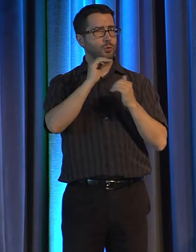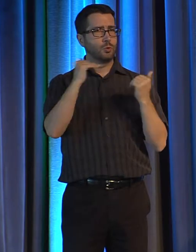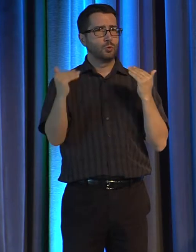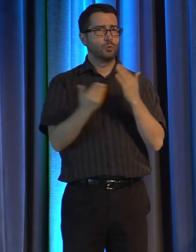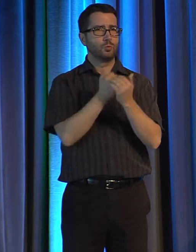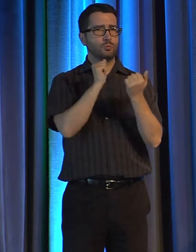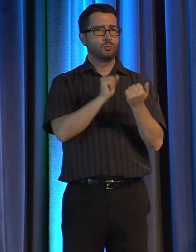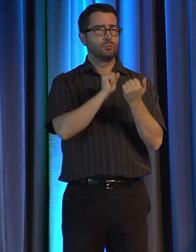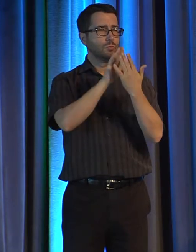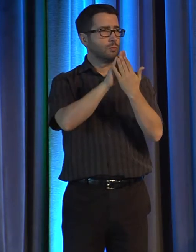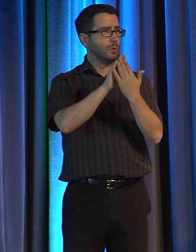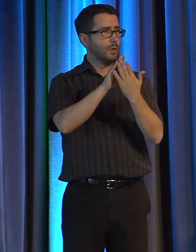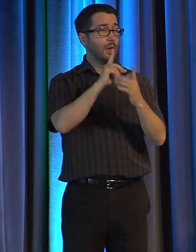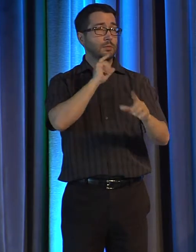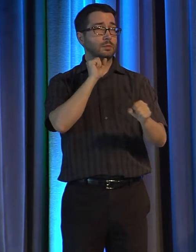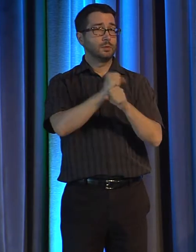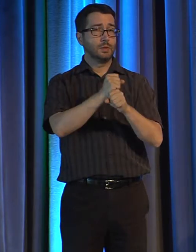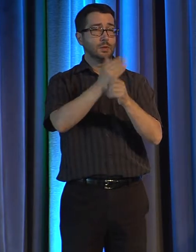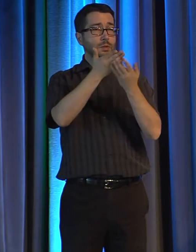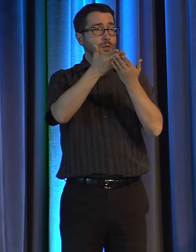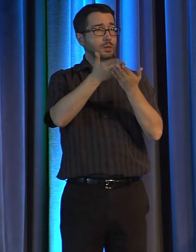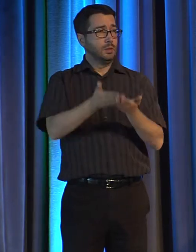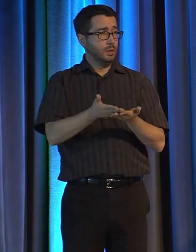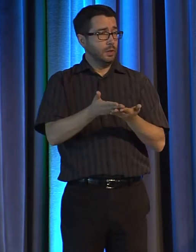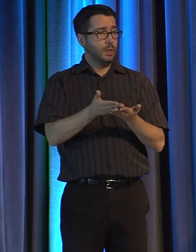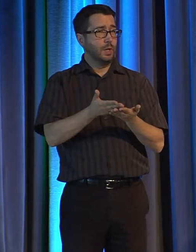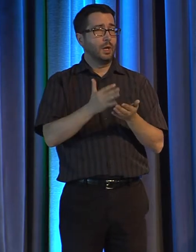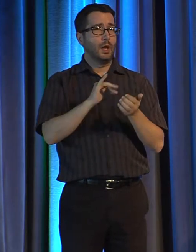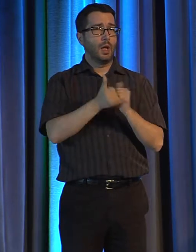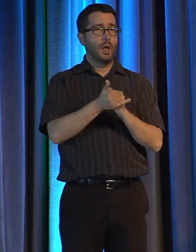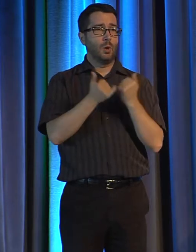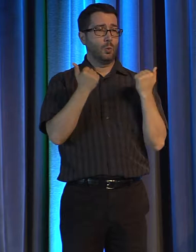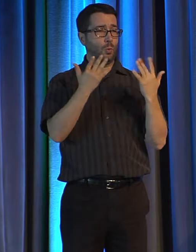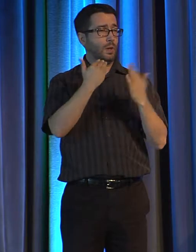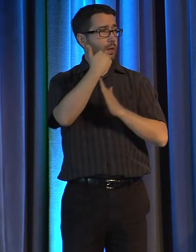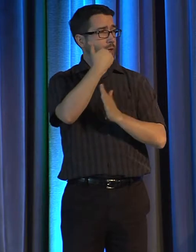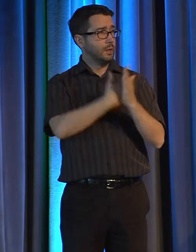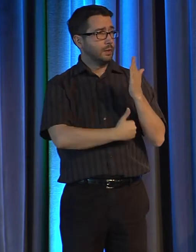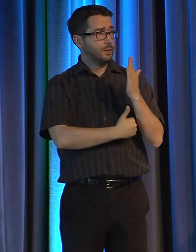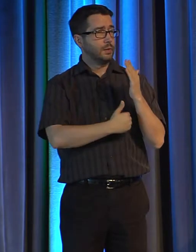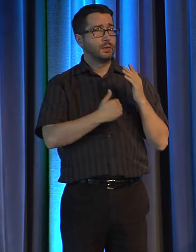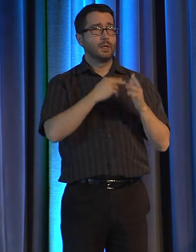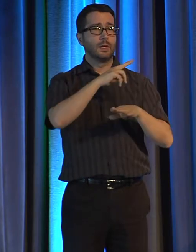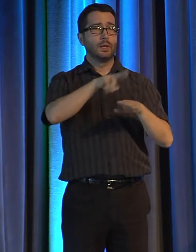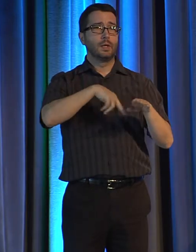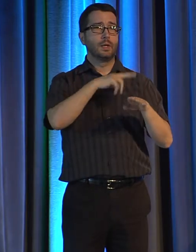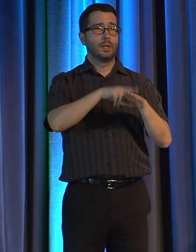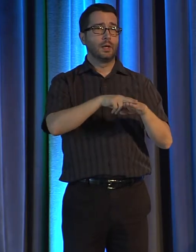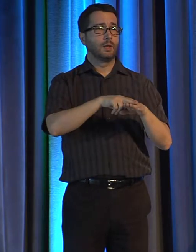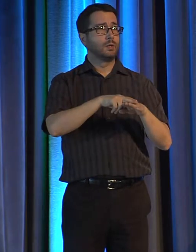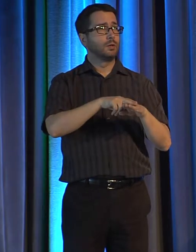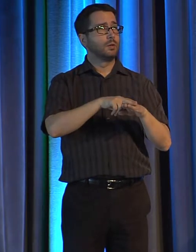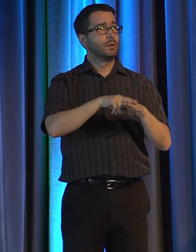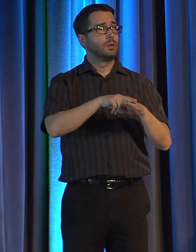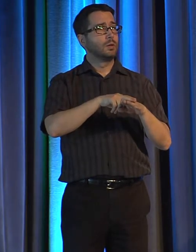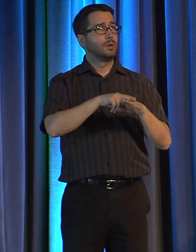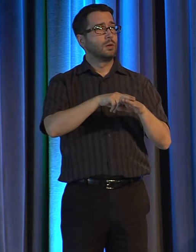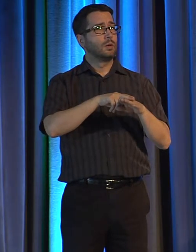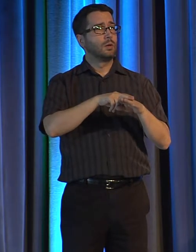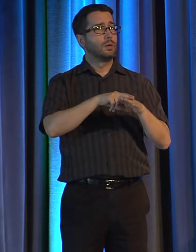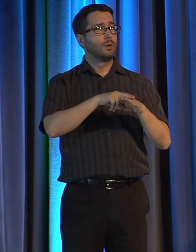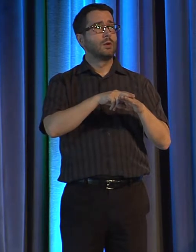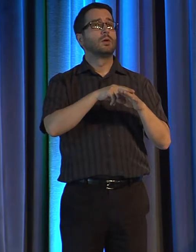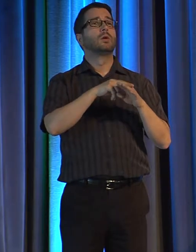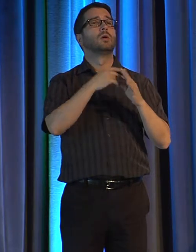This is evident in our multi-year action plan to reduce wait lists and achieve the national benchmark for hip and knee surgeries by